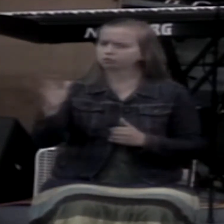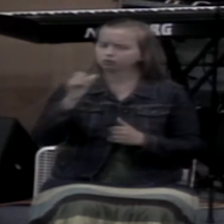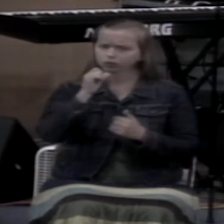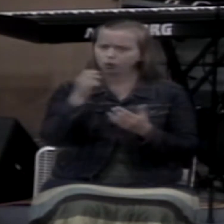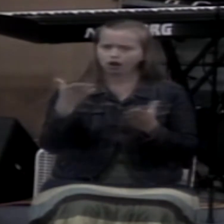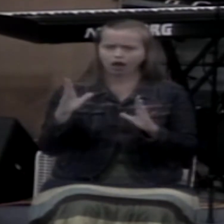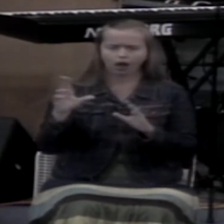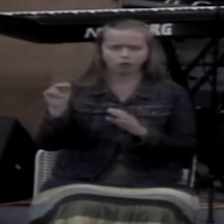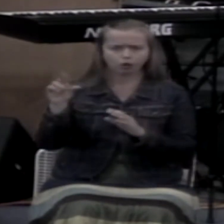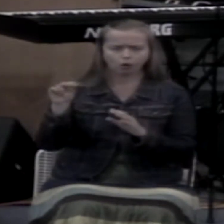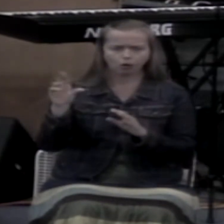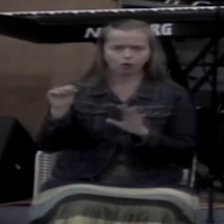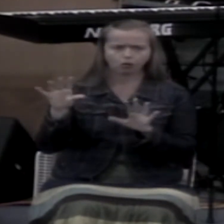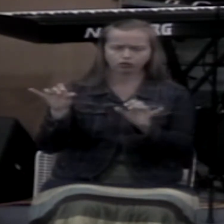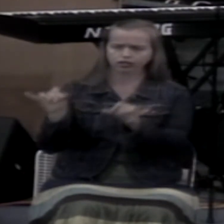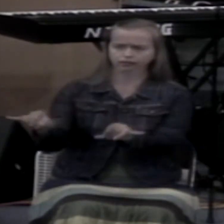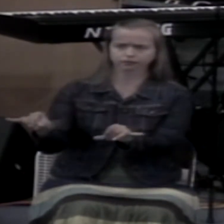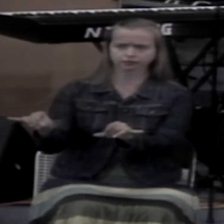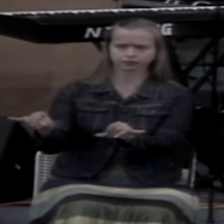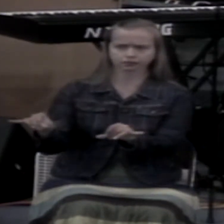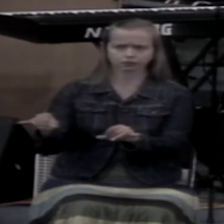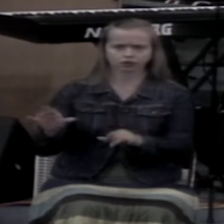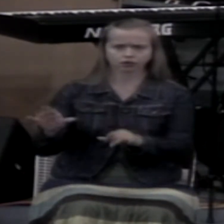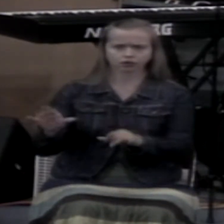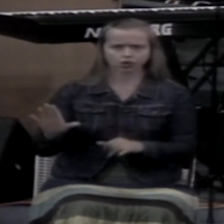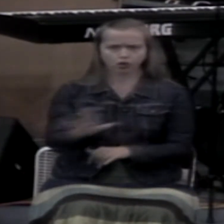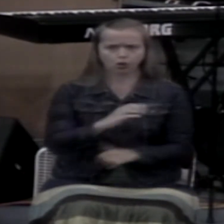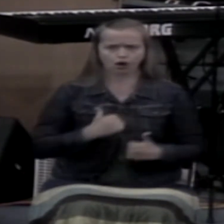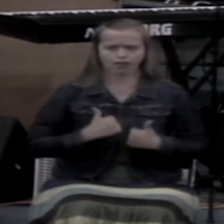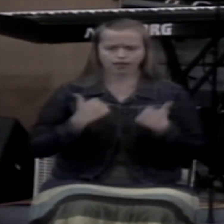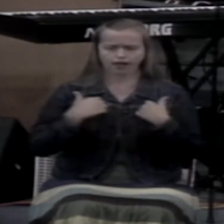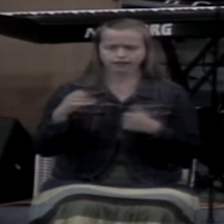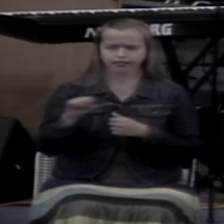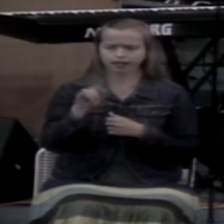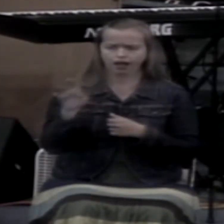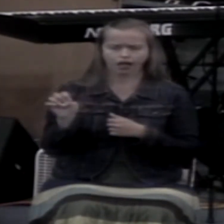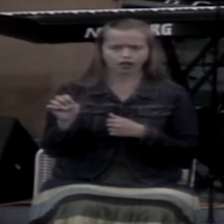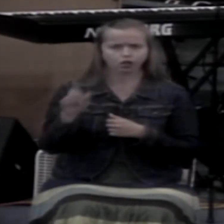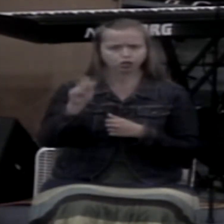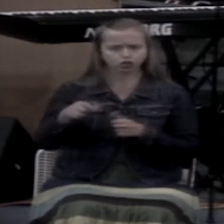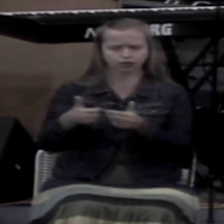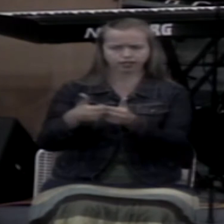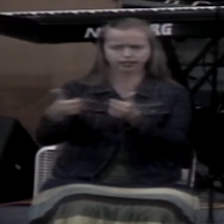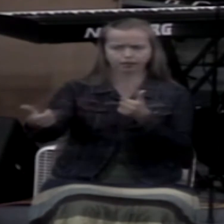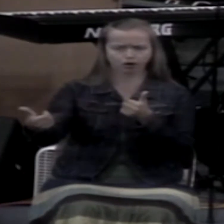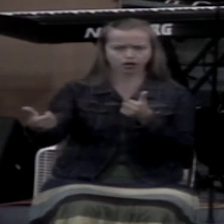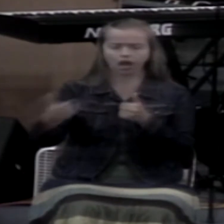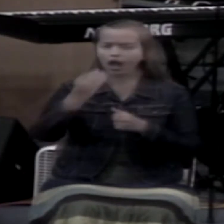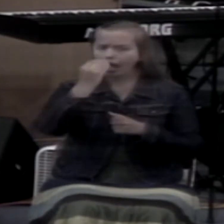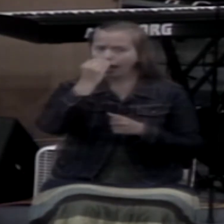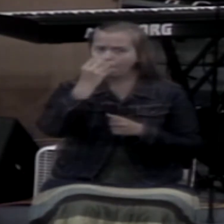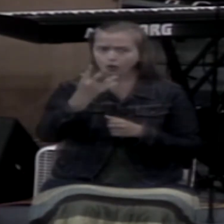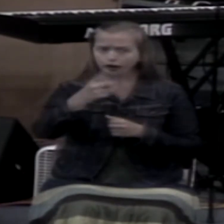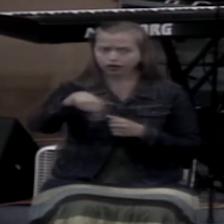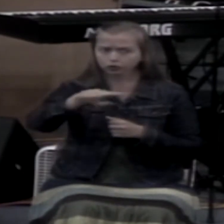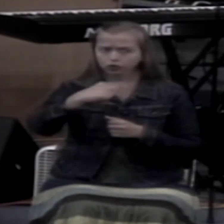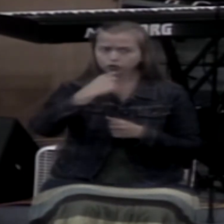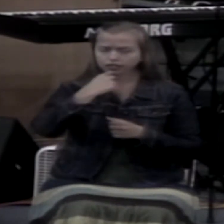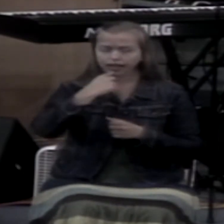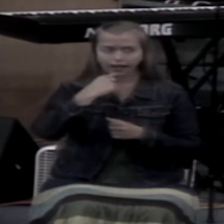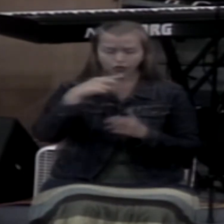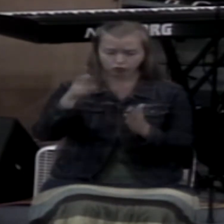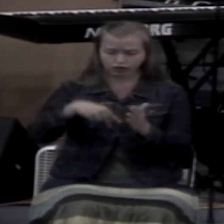our lifestyle of separation. I don't care how you cut it. If you read the scripture, you've got to believe in separation from the